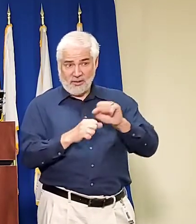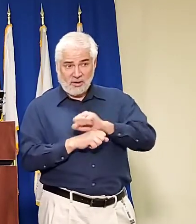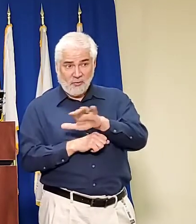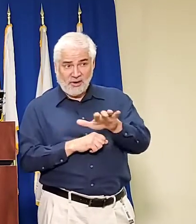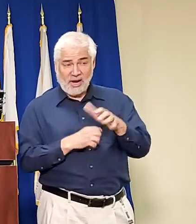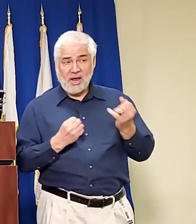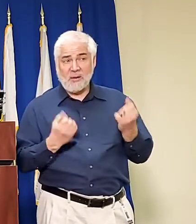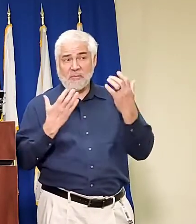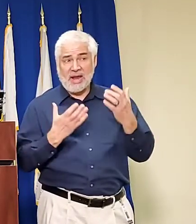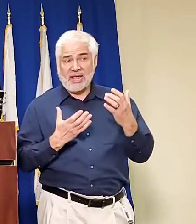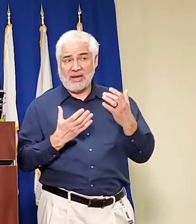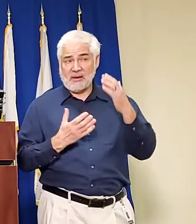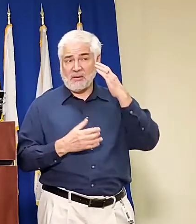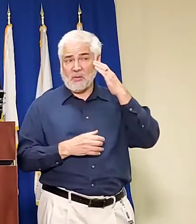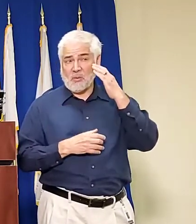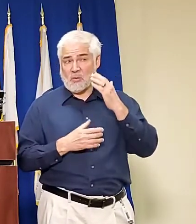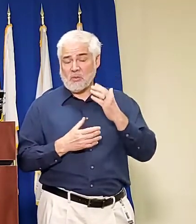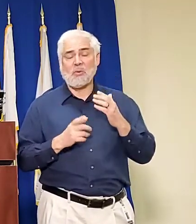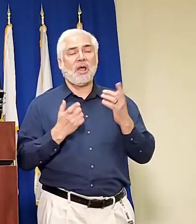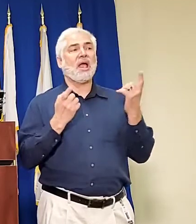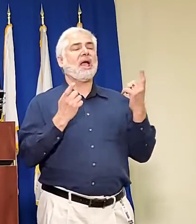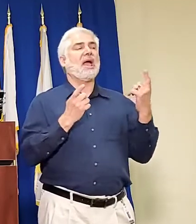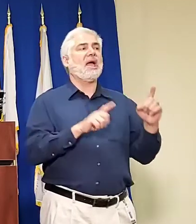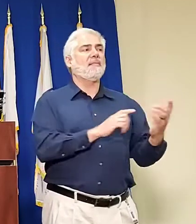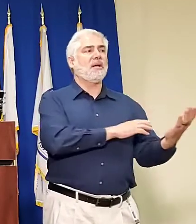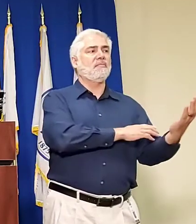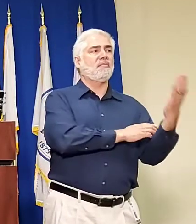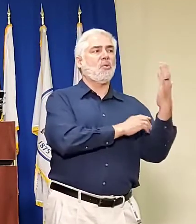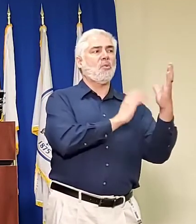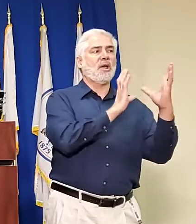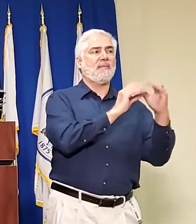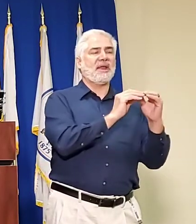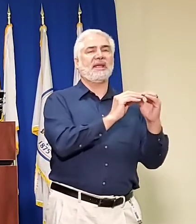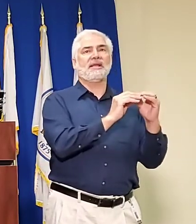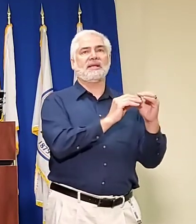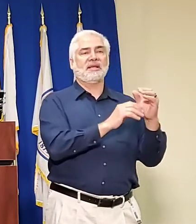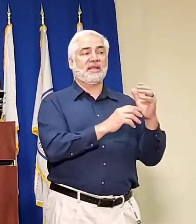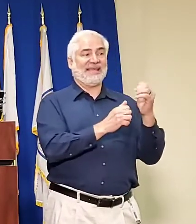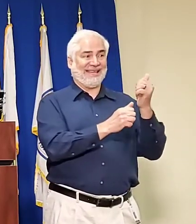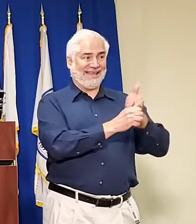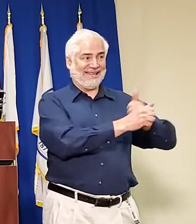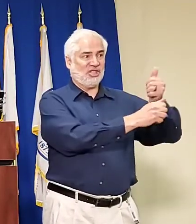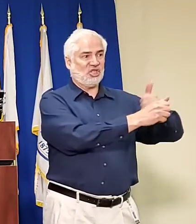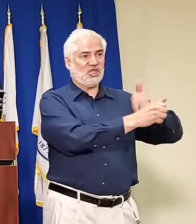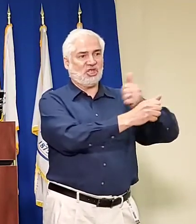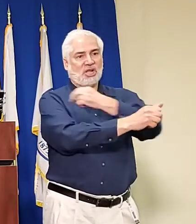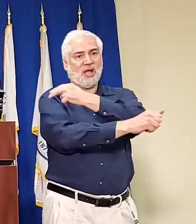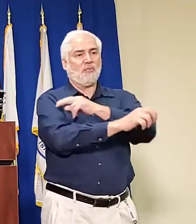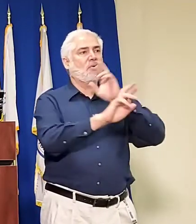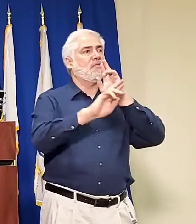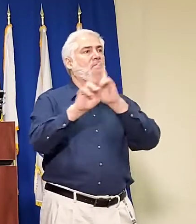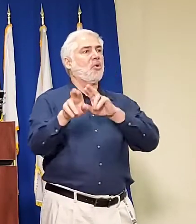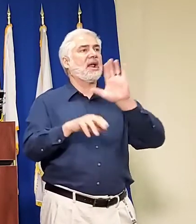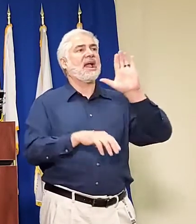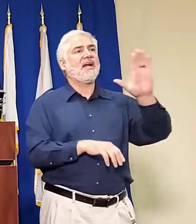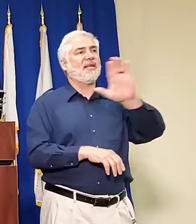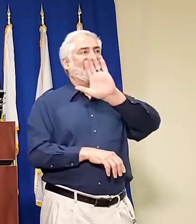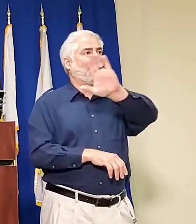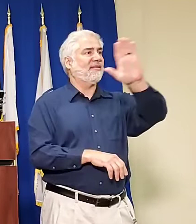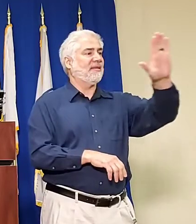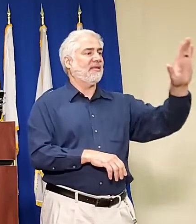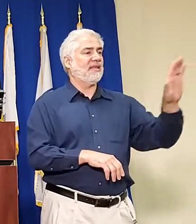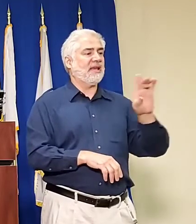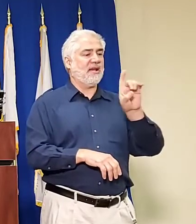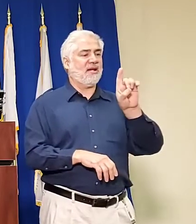COVID-19? So what's happened in the morning meeting is each individual healthcare facility has been reporting out on their own data.